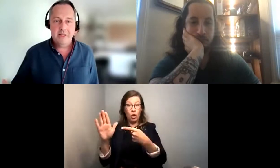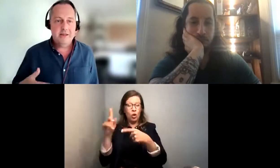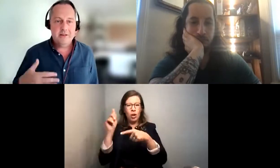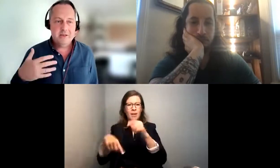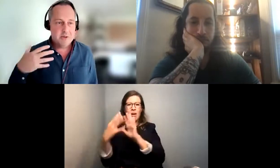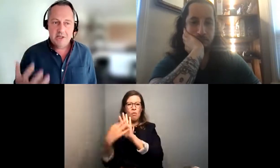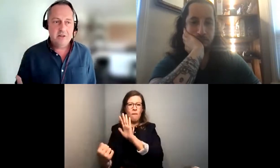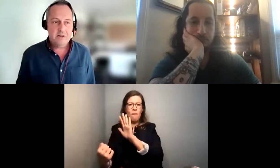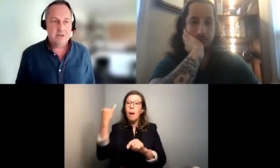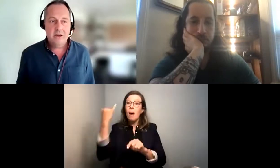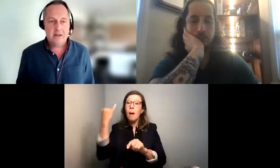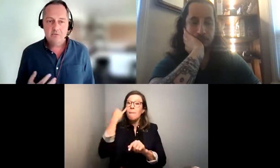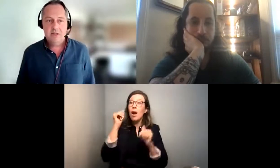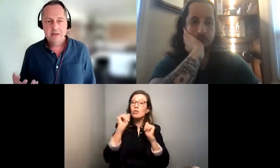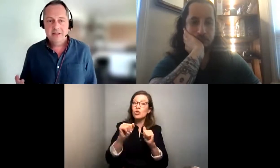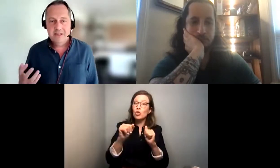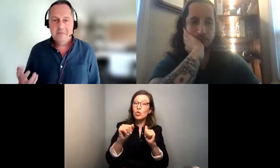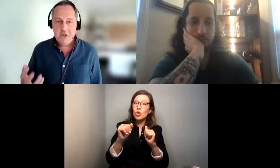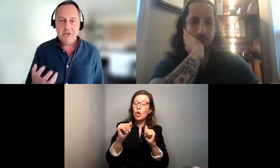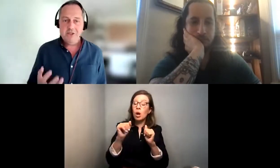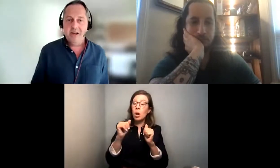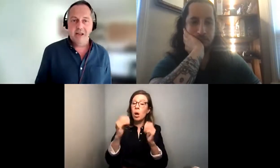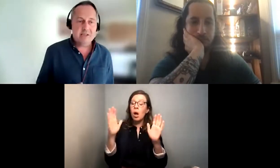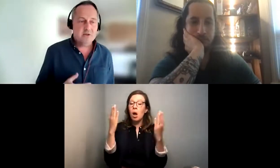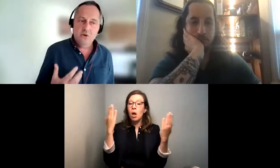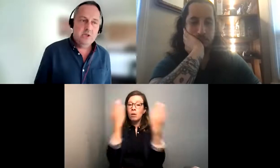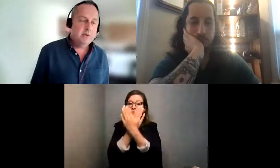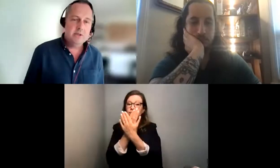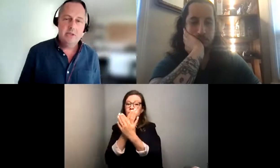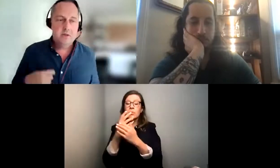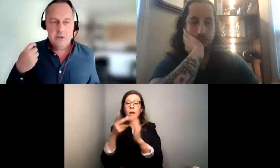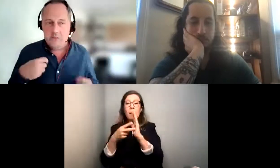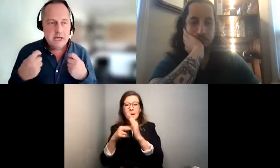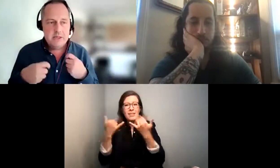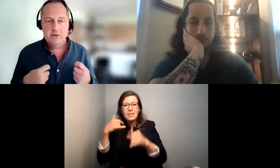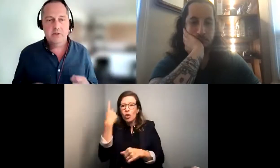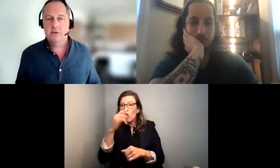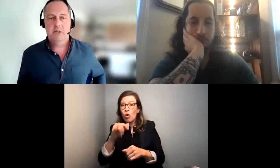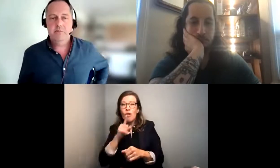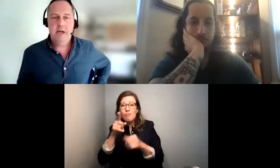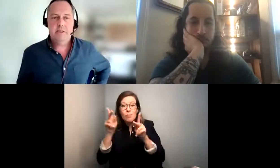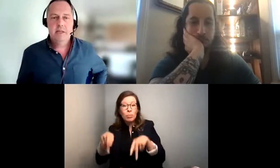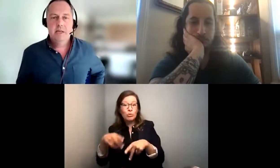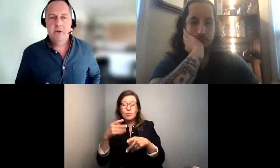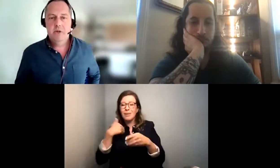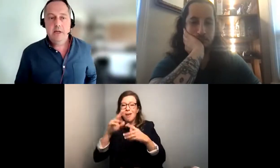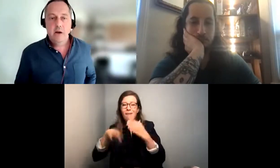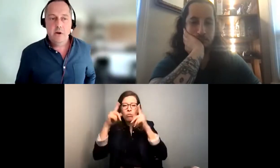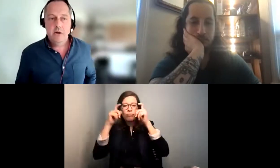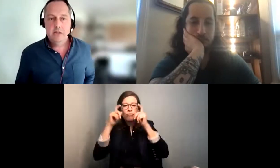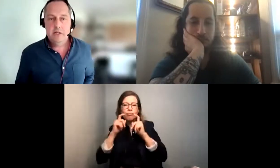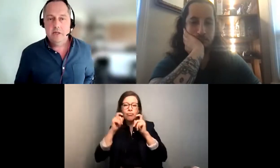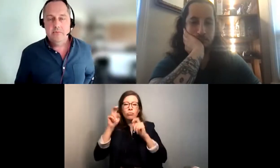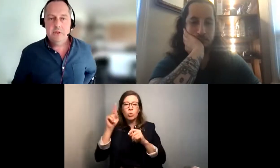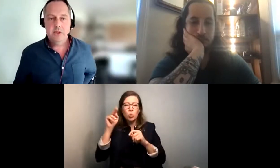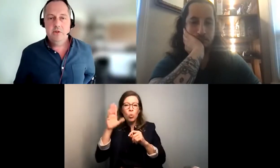anonymize it so it still looks like a real person signing. It has all the nuances, all the non-manuals that you would expect, but it no longer